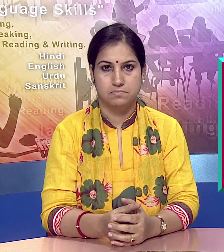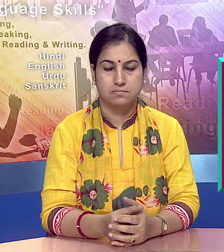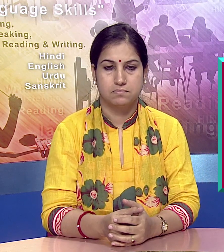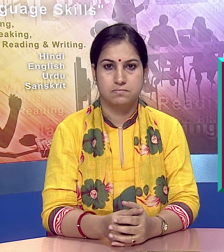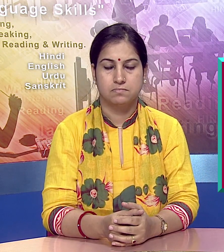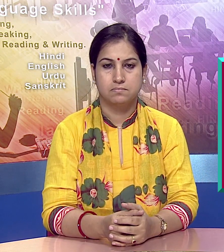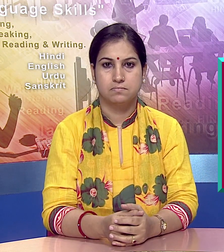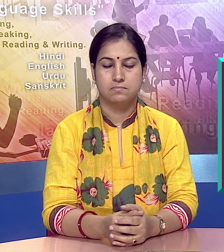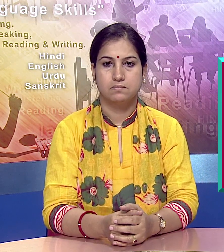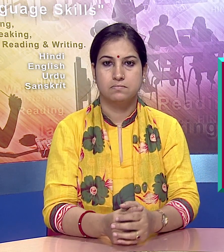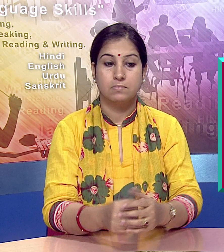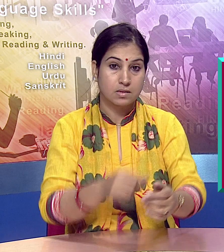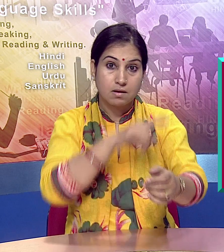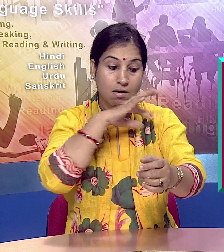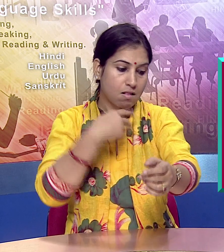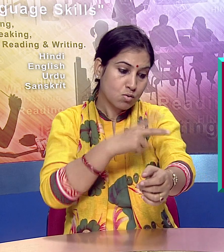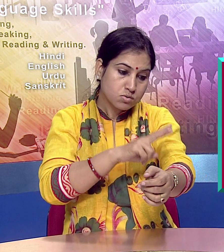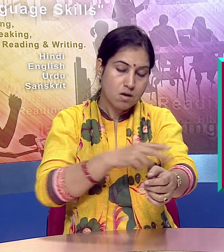of discoloration